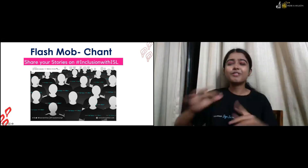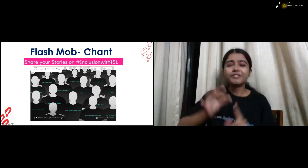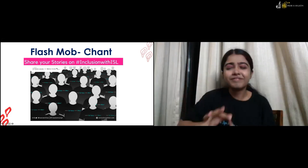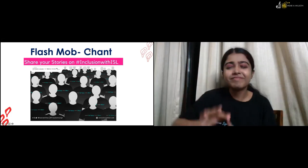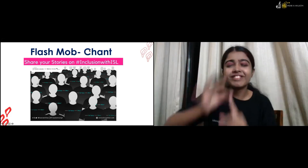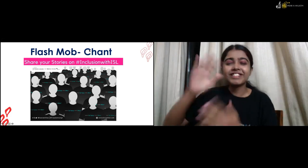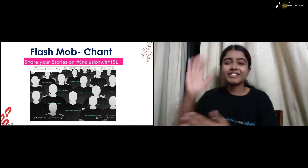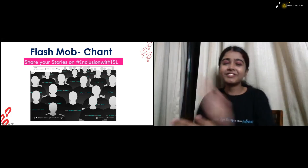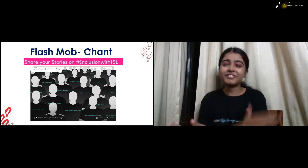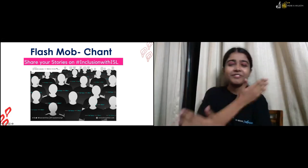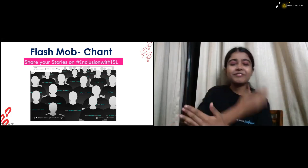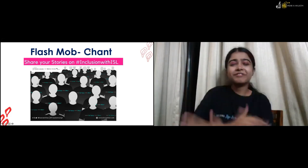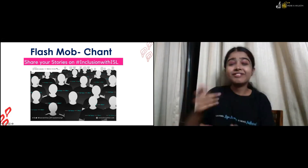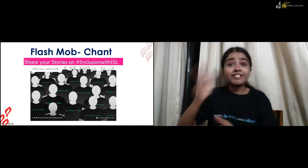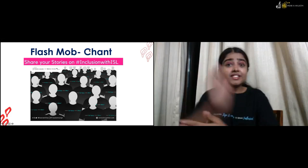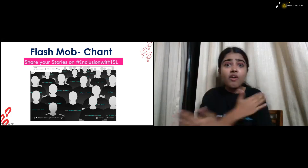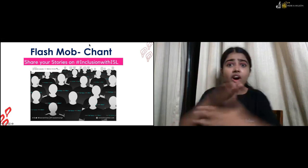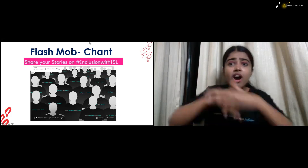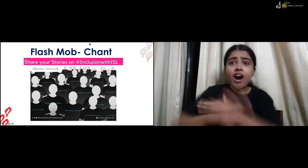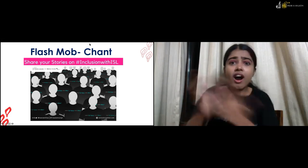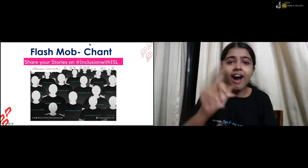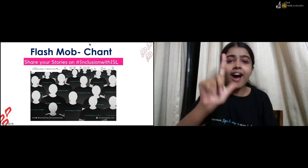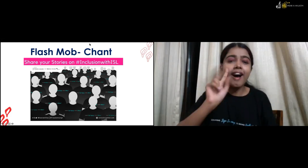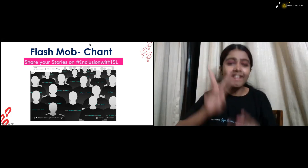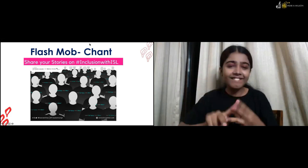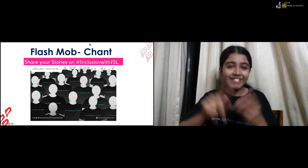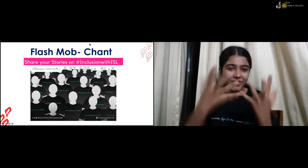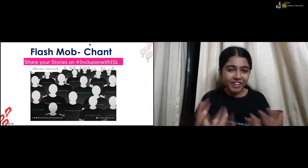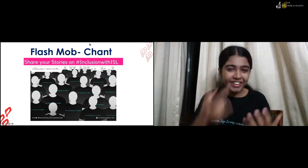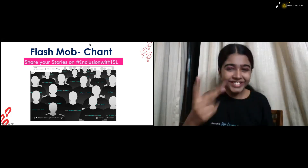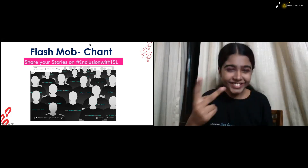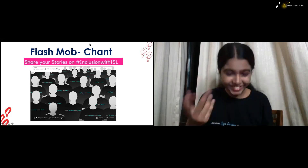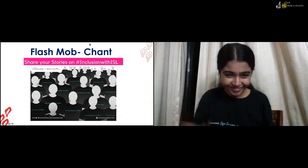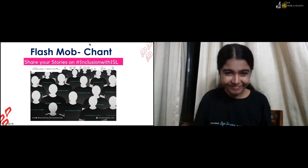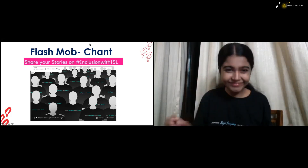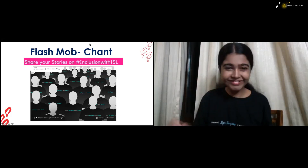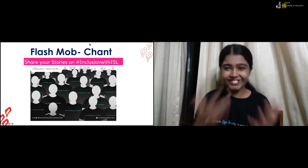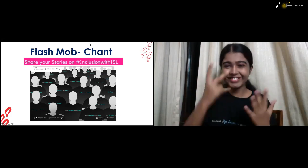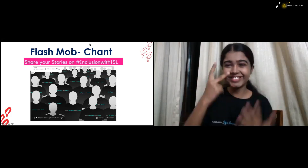So we have two deaf people over here who would be showing songs in ISL.